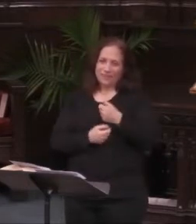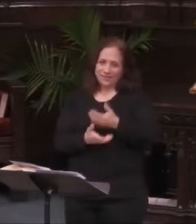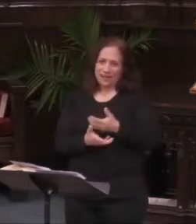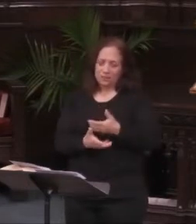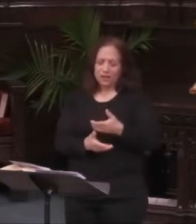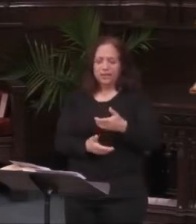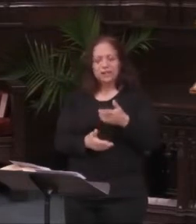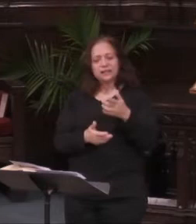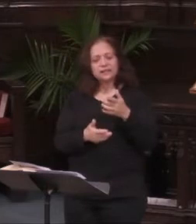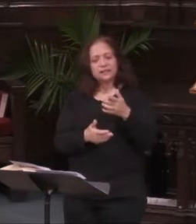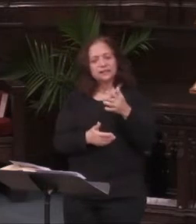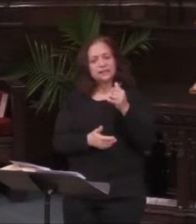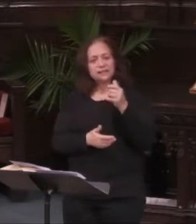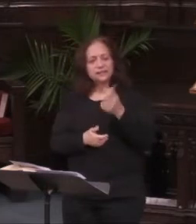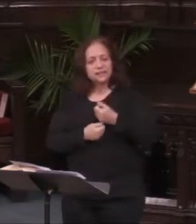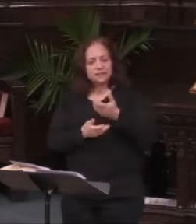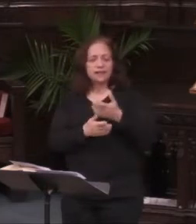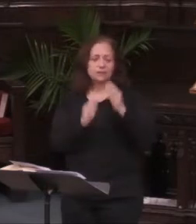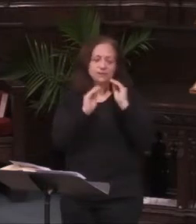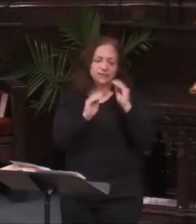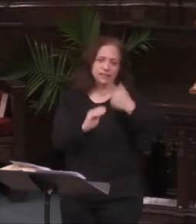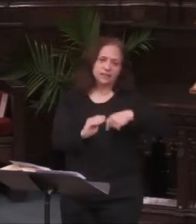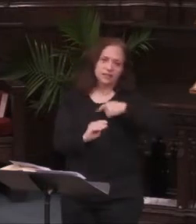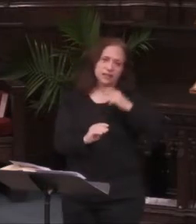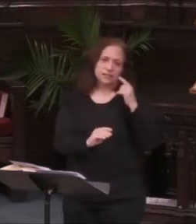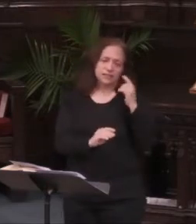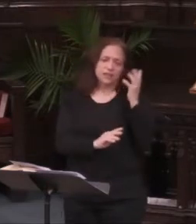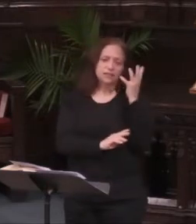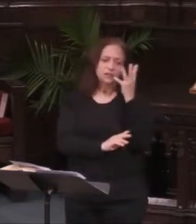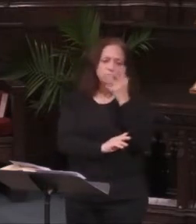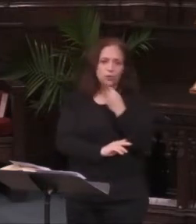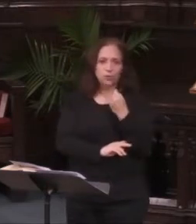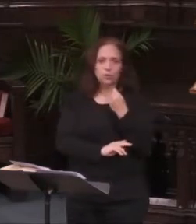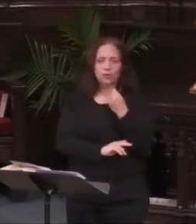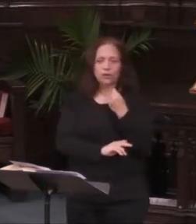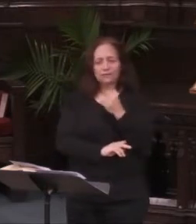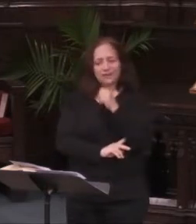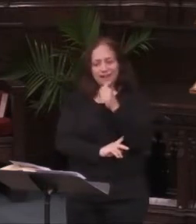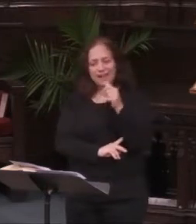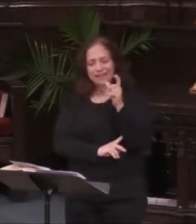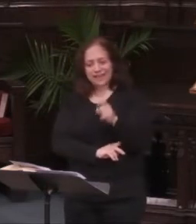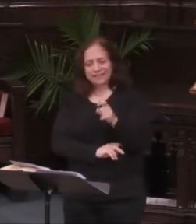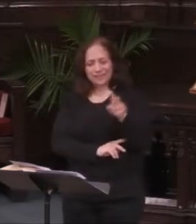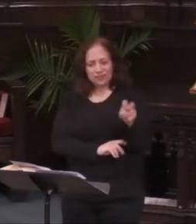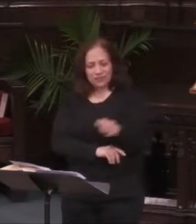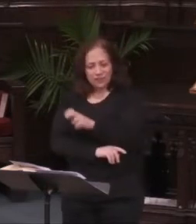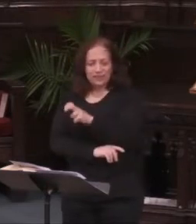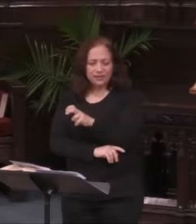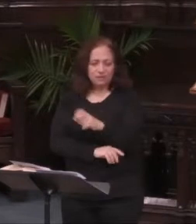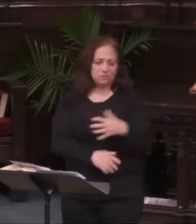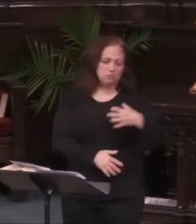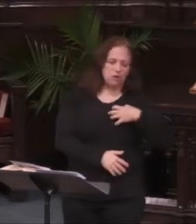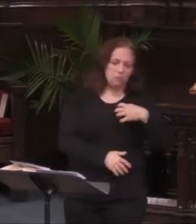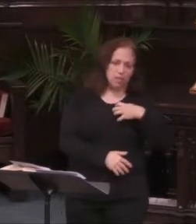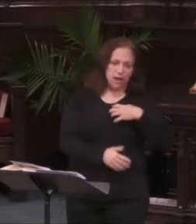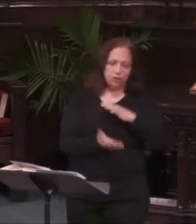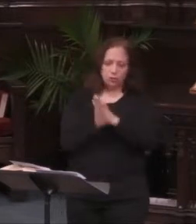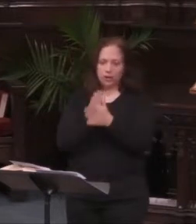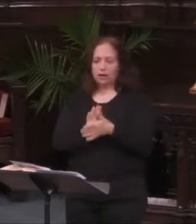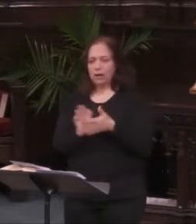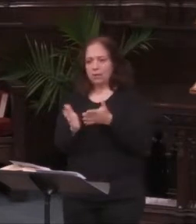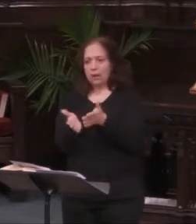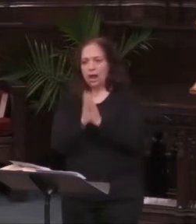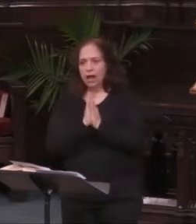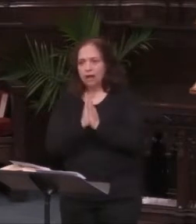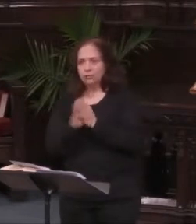The psalm teaches us that the beauty of not necessarily transitioning from complaint to petition,